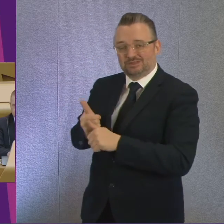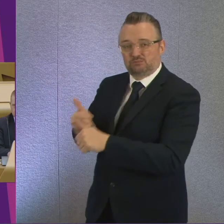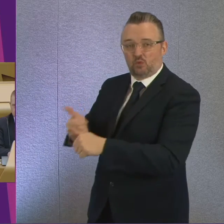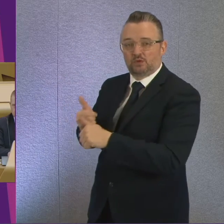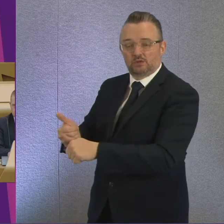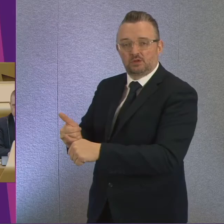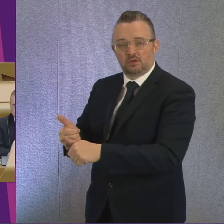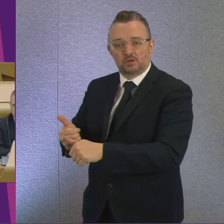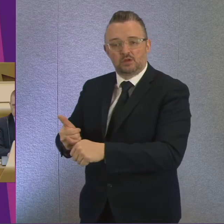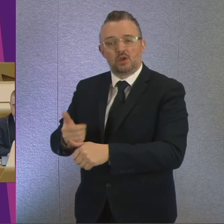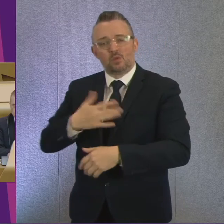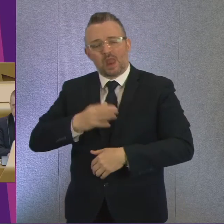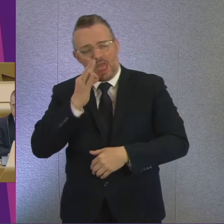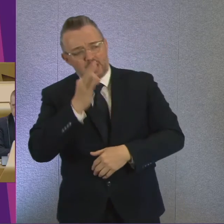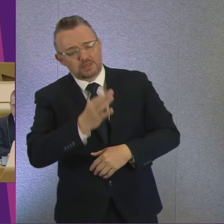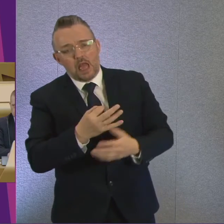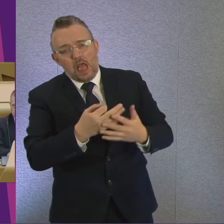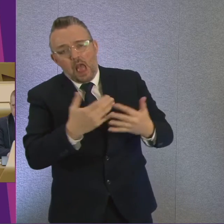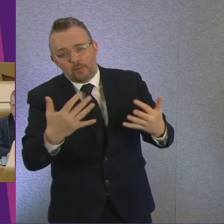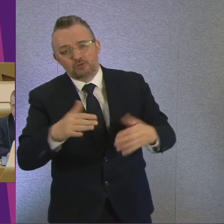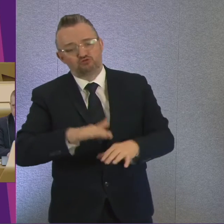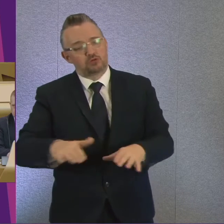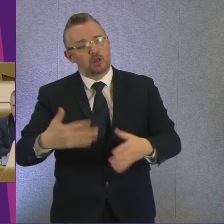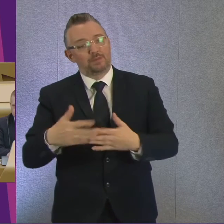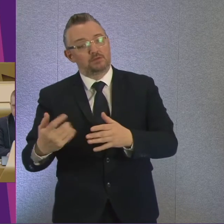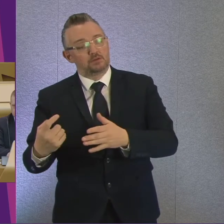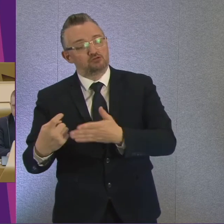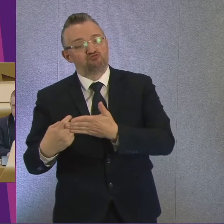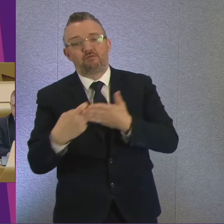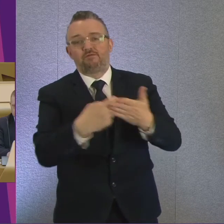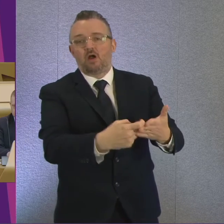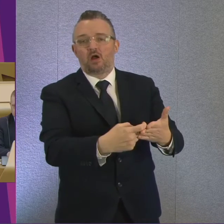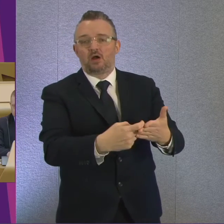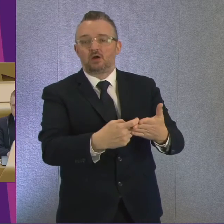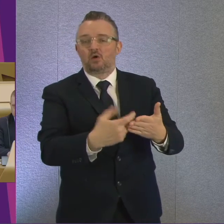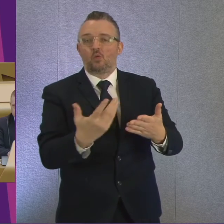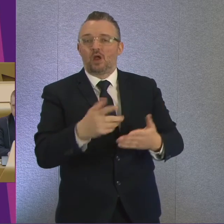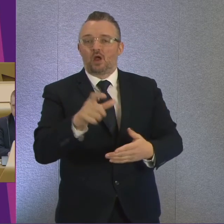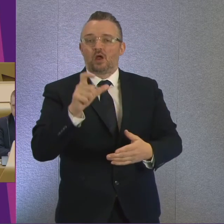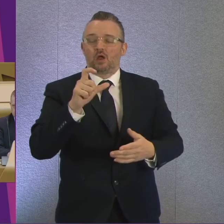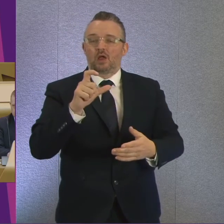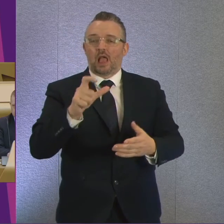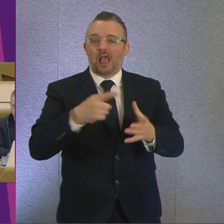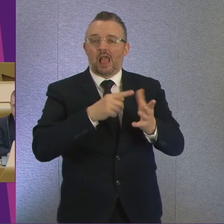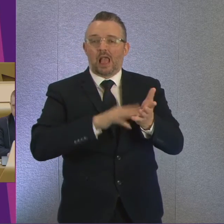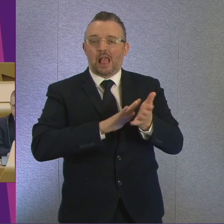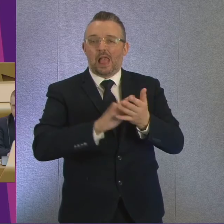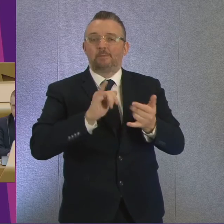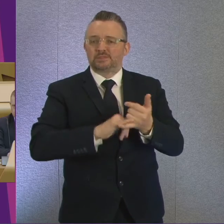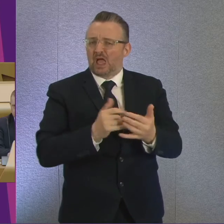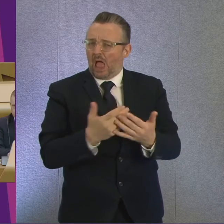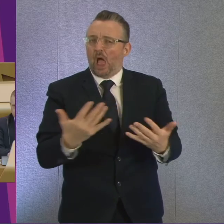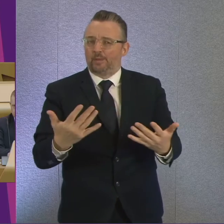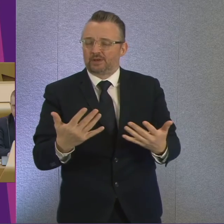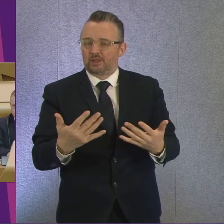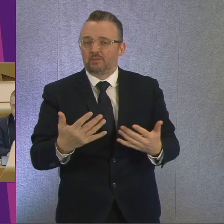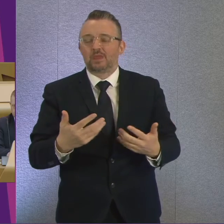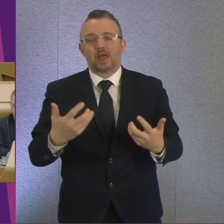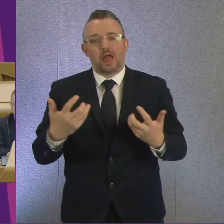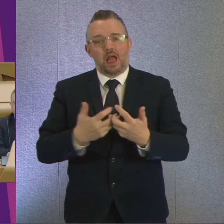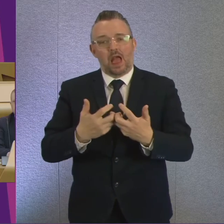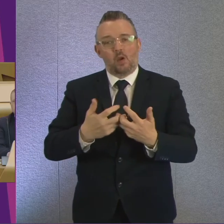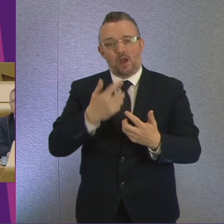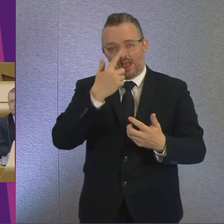many young people have been referred to CAMS services in Scotland during the lockdown? And what work have ministers undertaken to increase access to distress